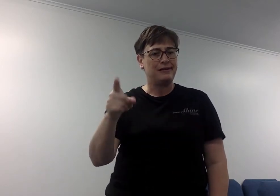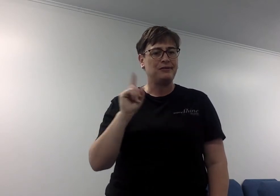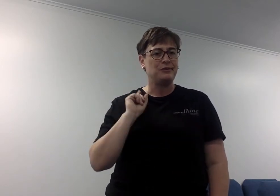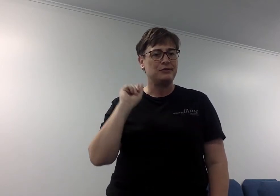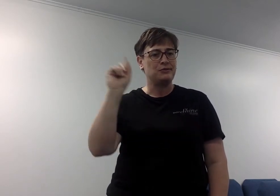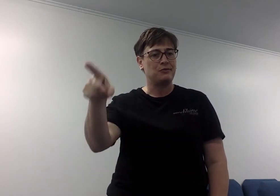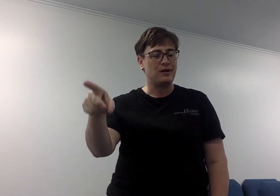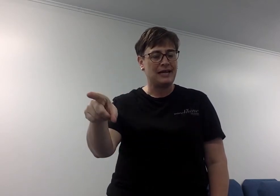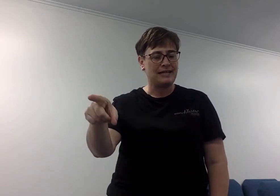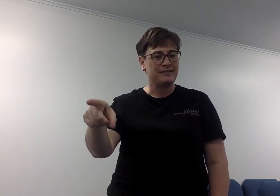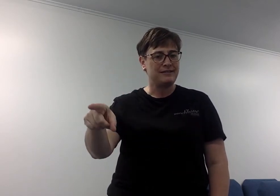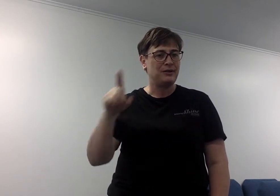do it just with one hand, go.